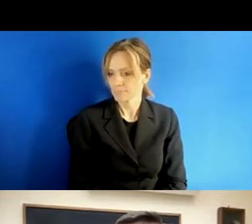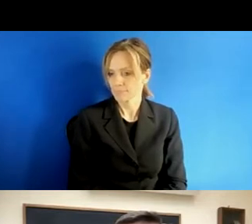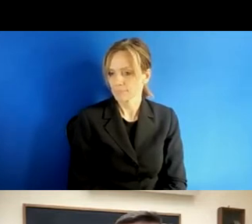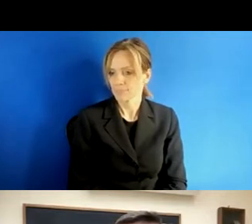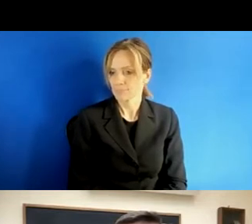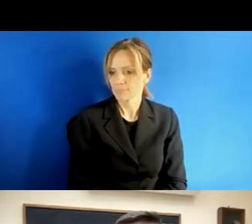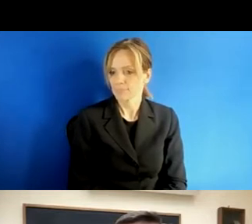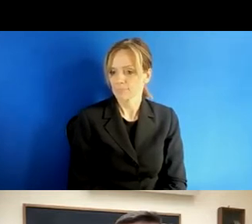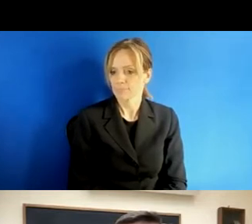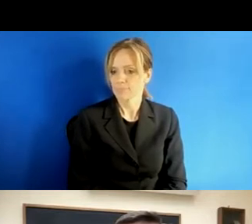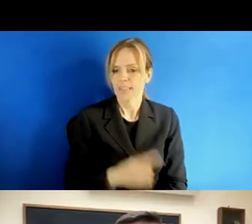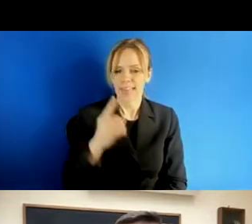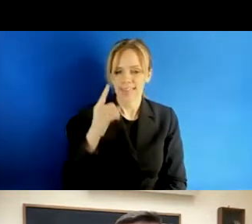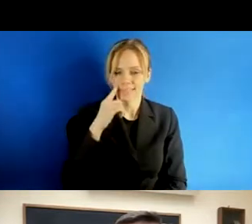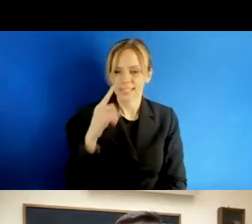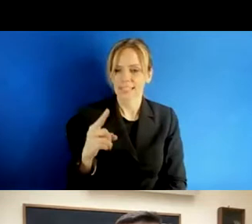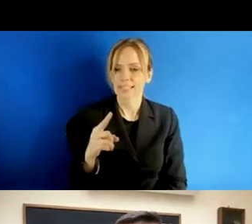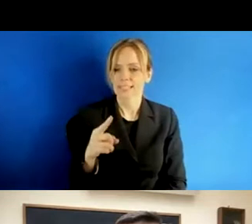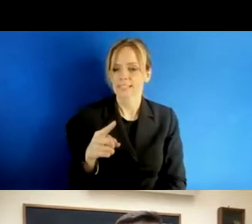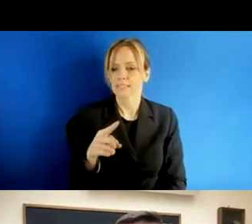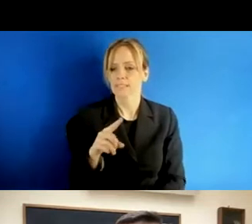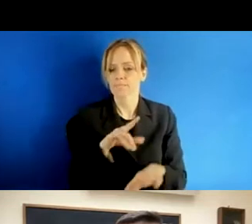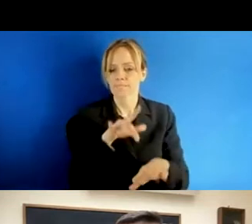Okay, Carlos is working on getting the mute button off there.